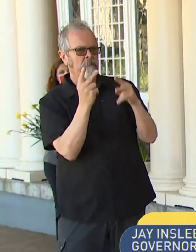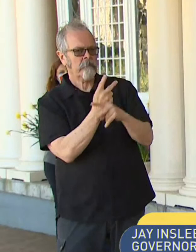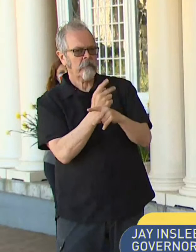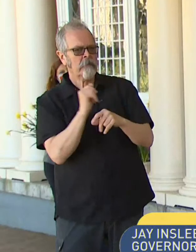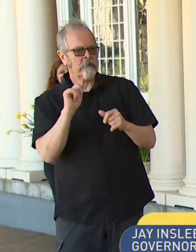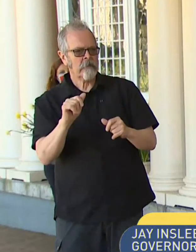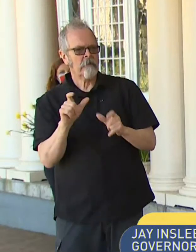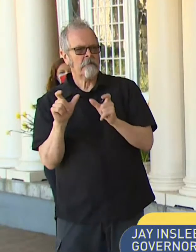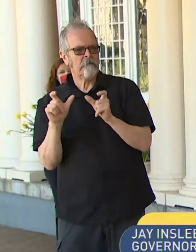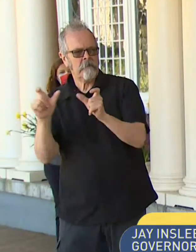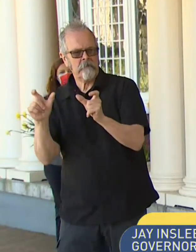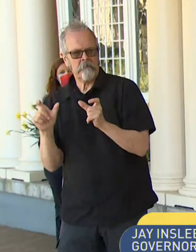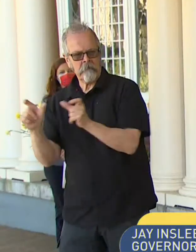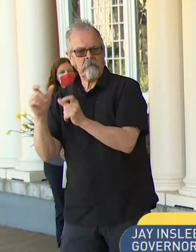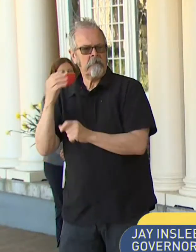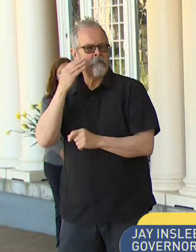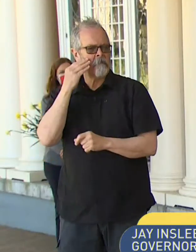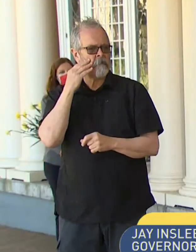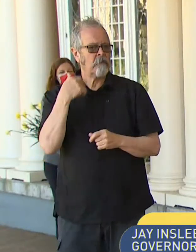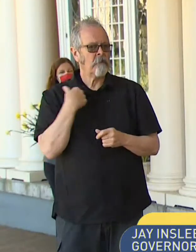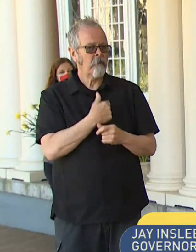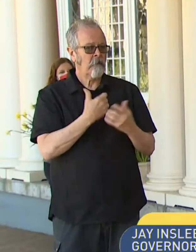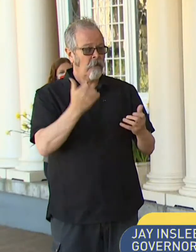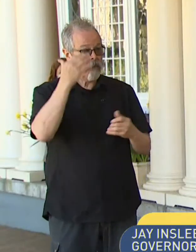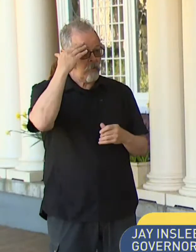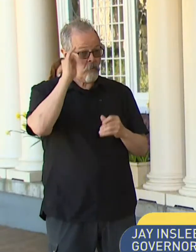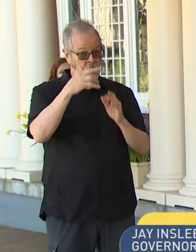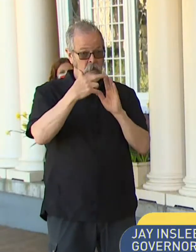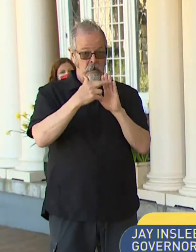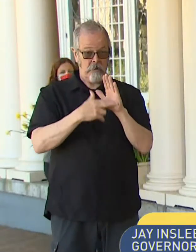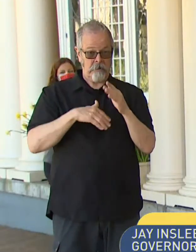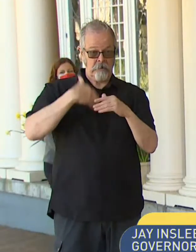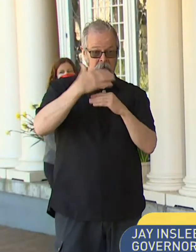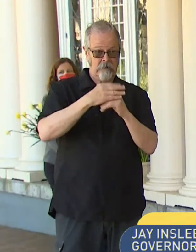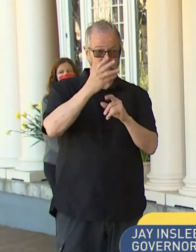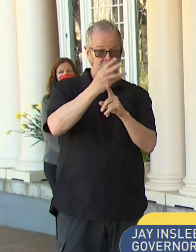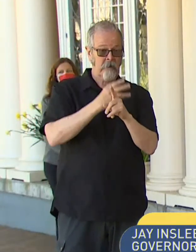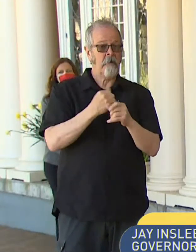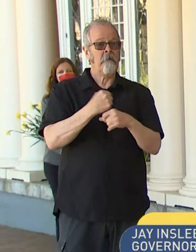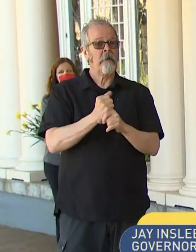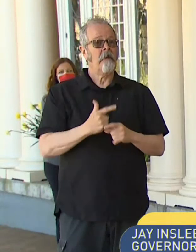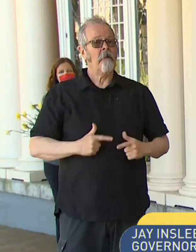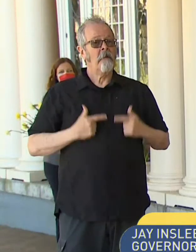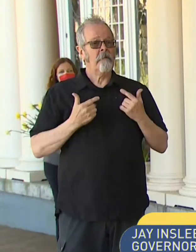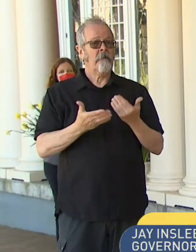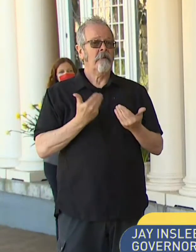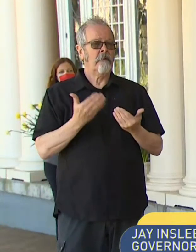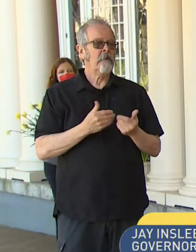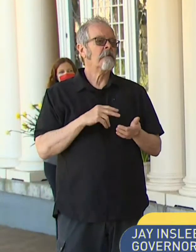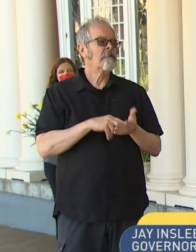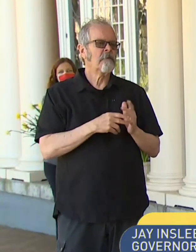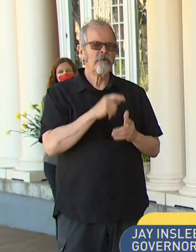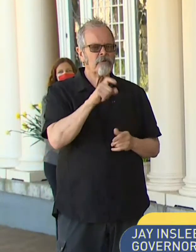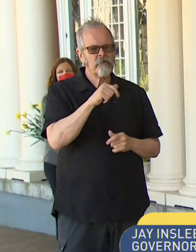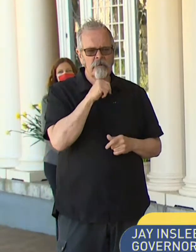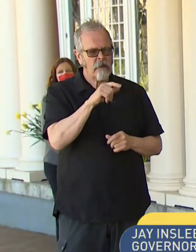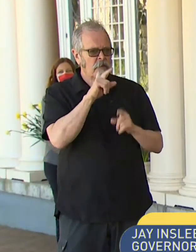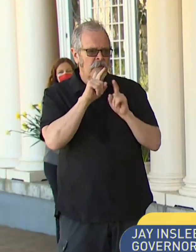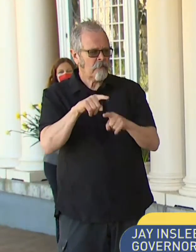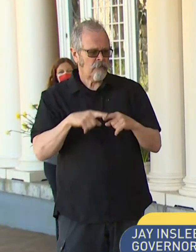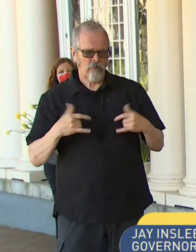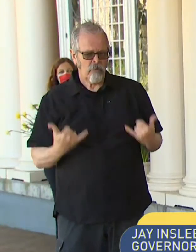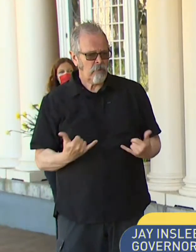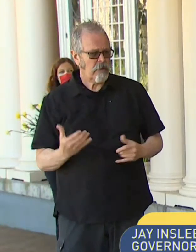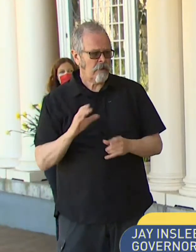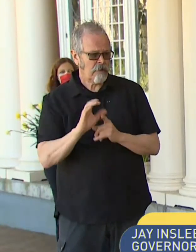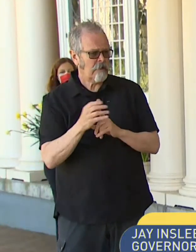would like to know what the rules are for the next 6 months. It makes their lives easier, but then you're not responding to current conditions. We just thought 3 weeks